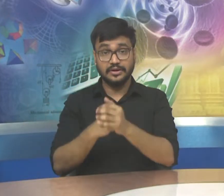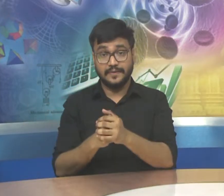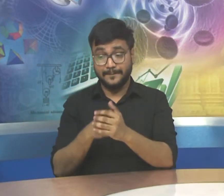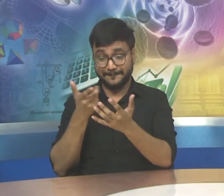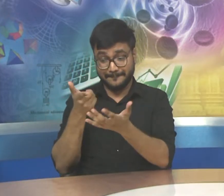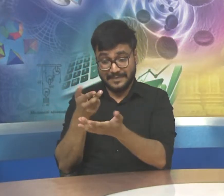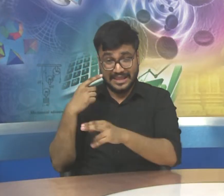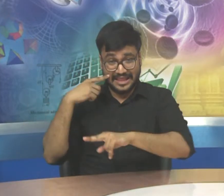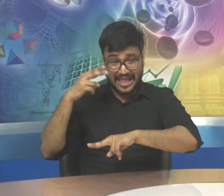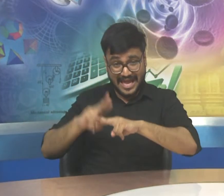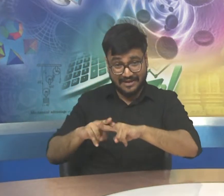walking.